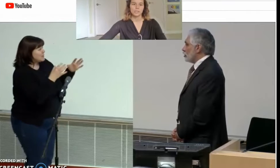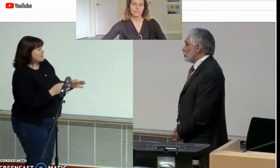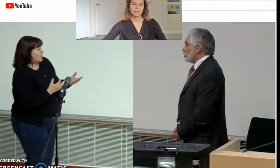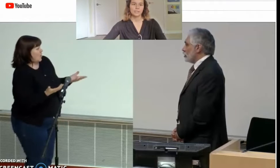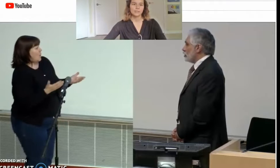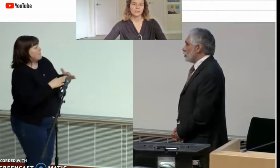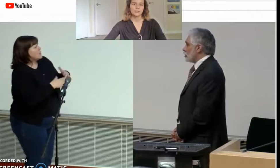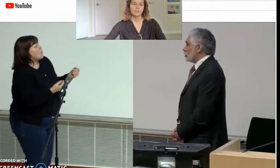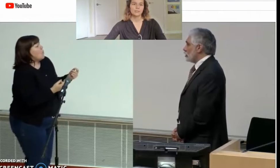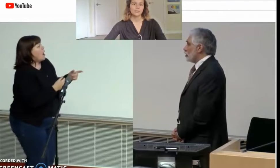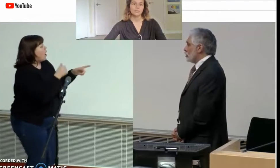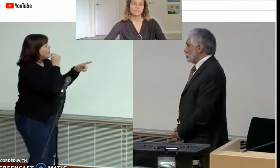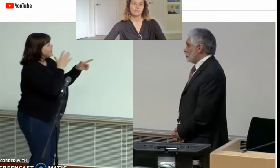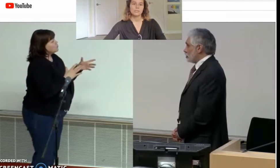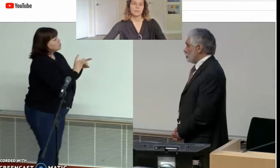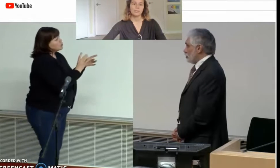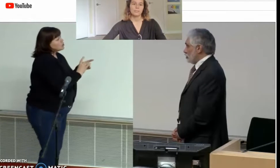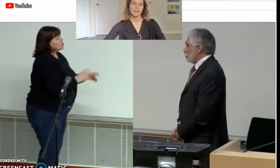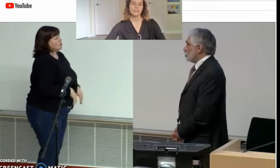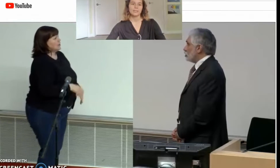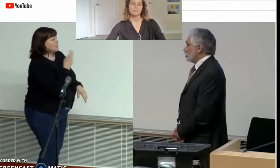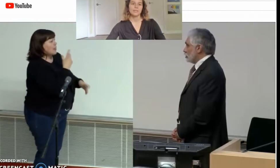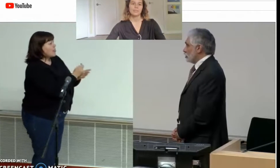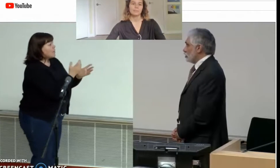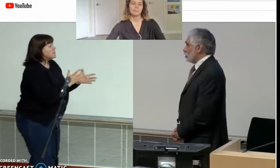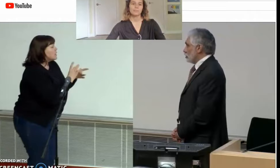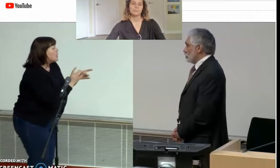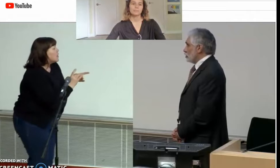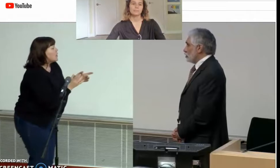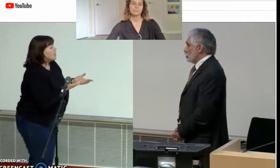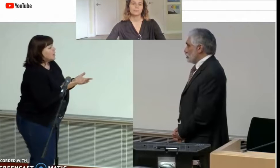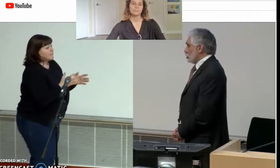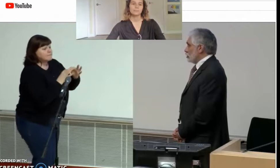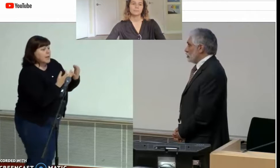like? What's the bottom line that you would tell them?